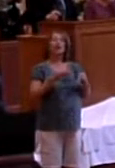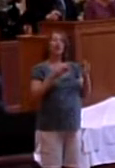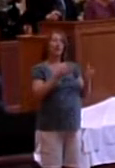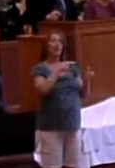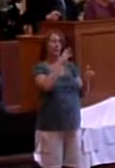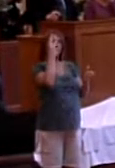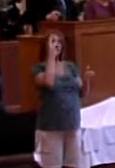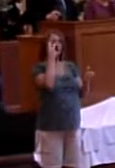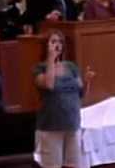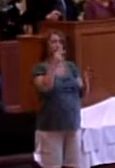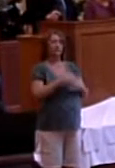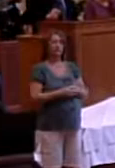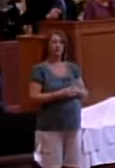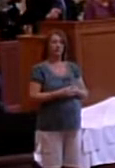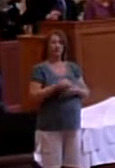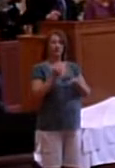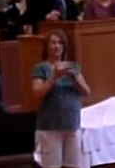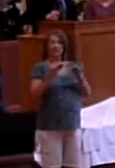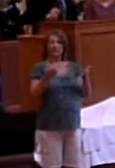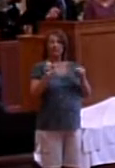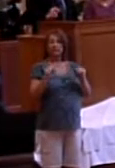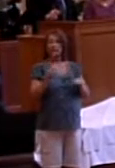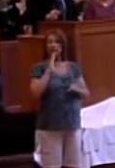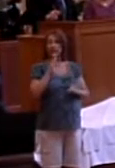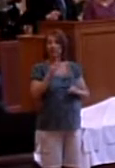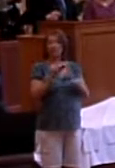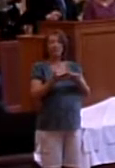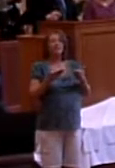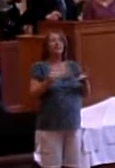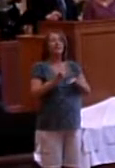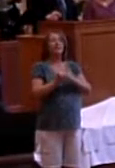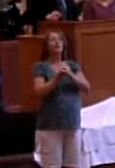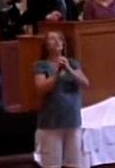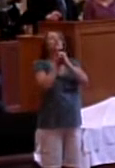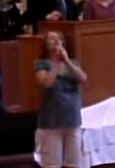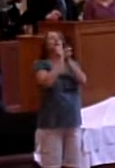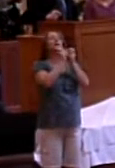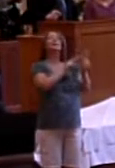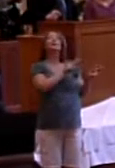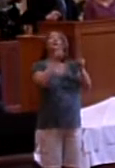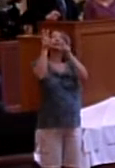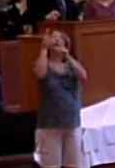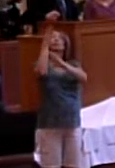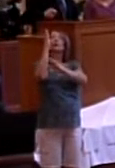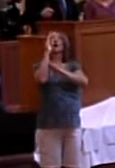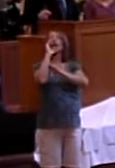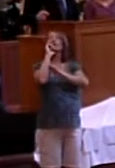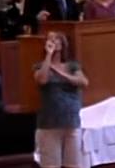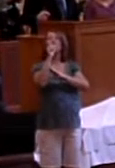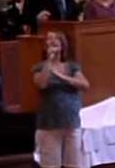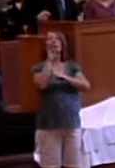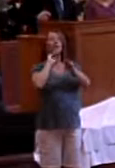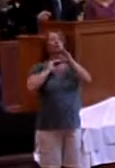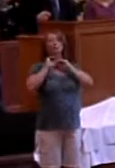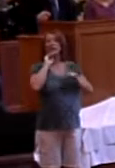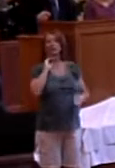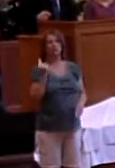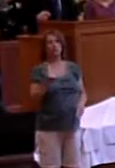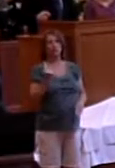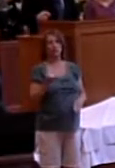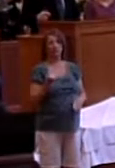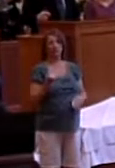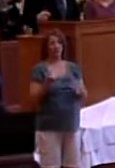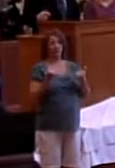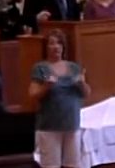see that these things could be the things that are turning them toward God, not the things that are just frustrations, Lord.